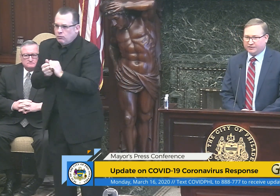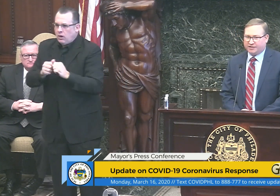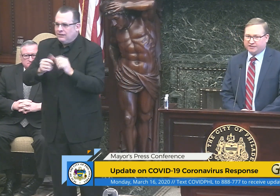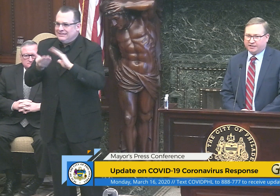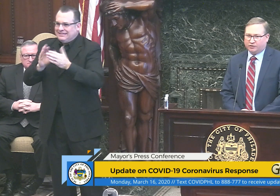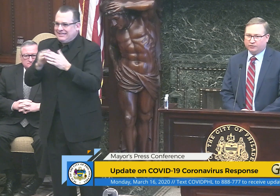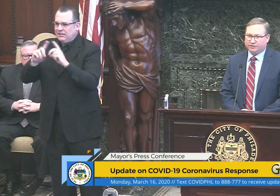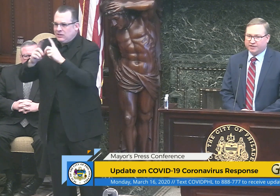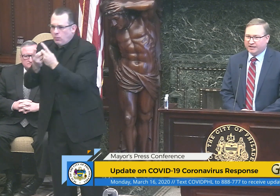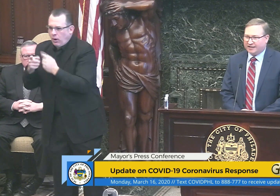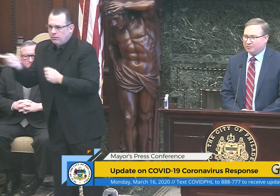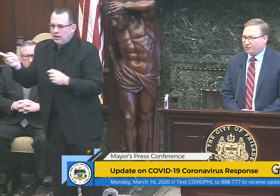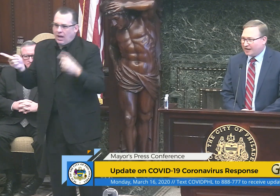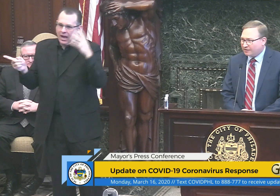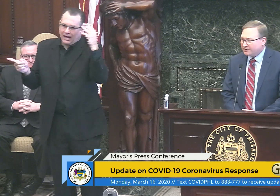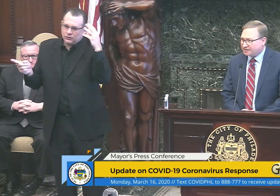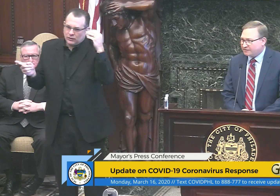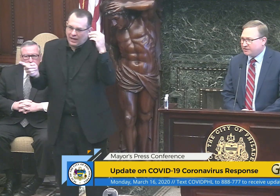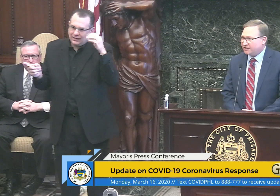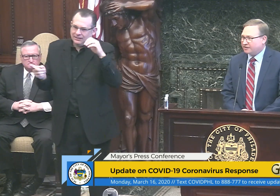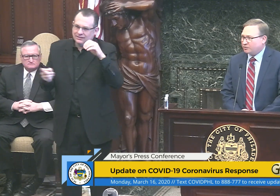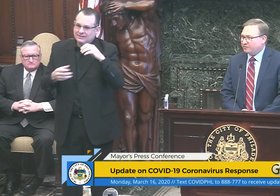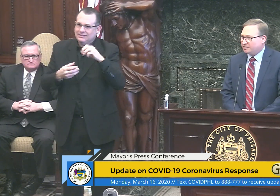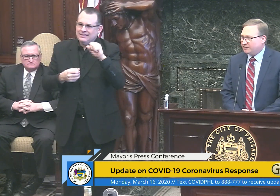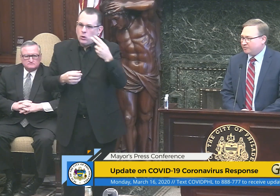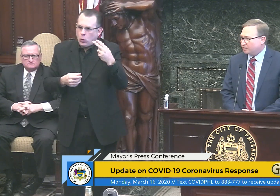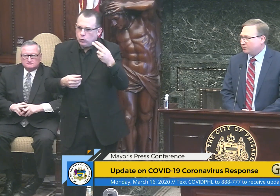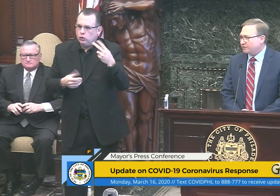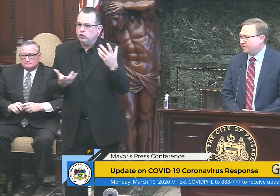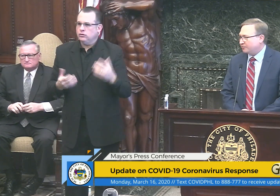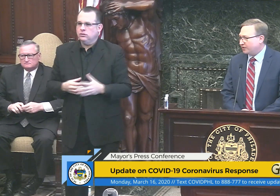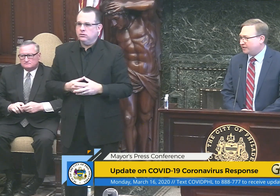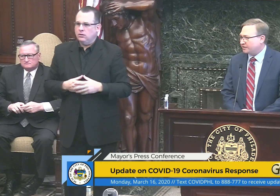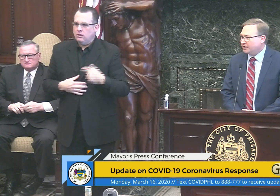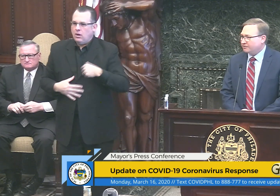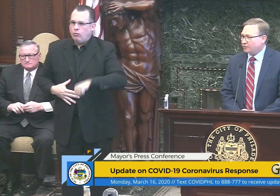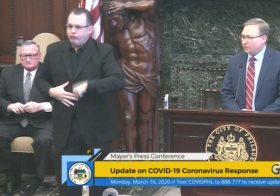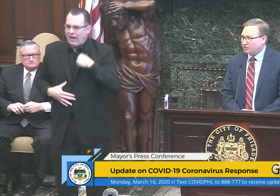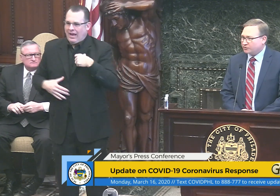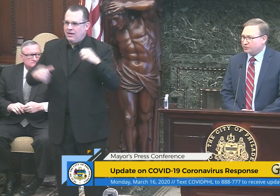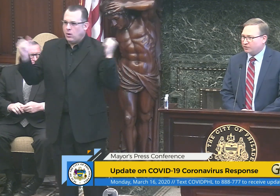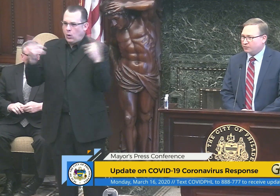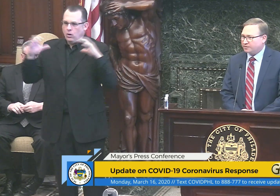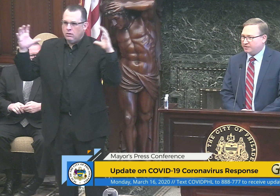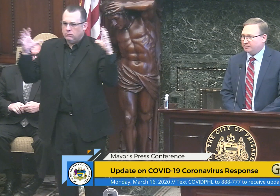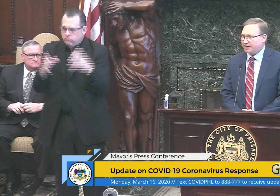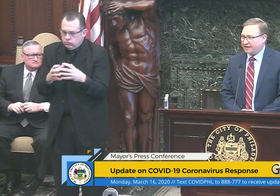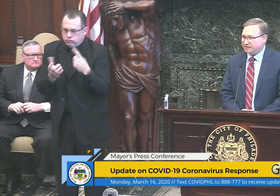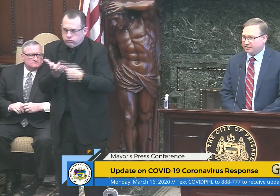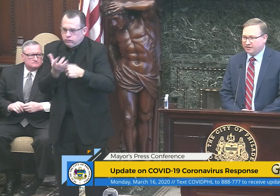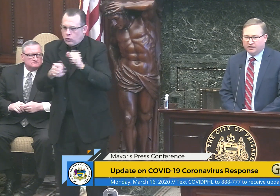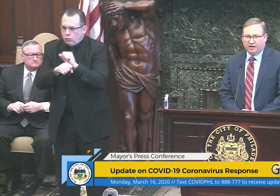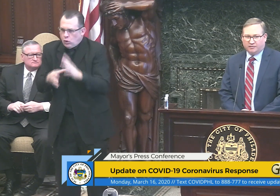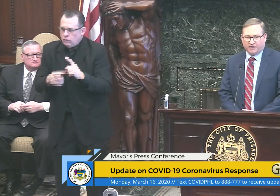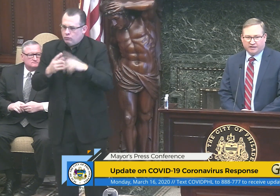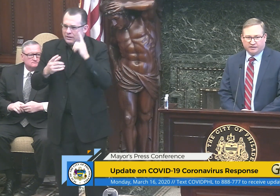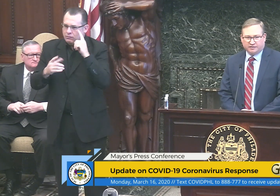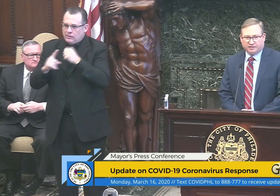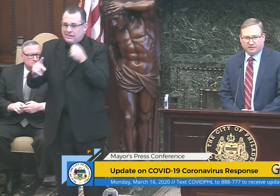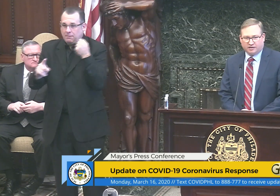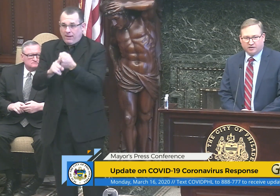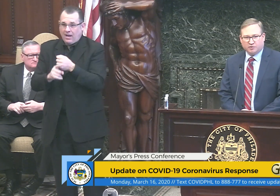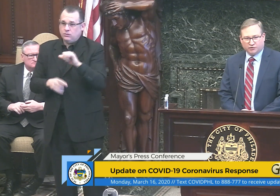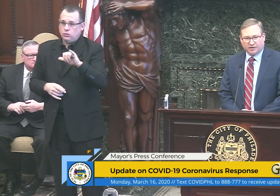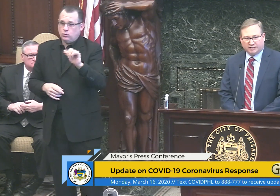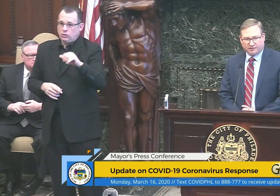and our outside stakeholders. And I'm proud of the safety net that we've been able to put in place for the workers who are going to be impacted by